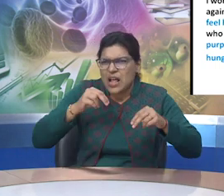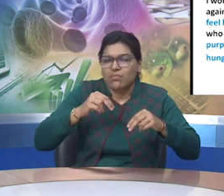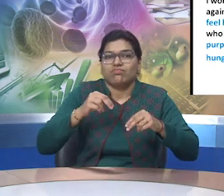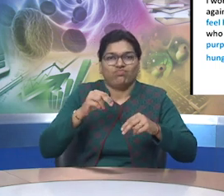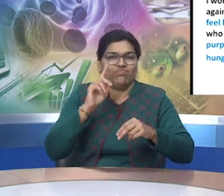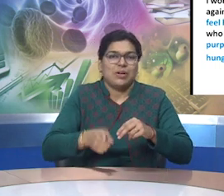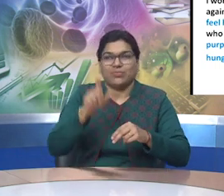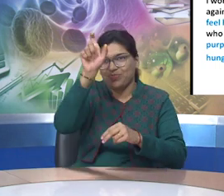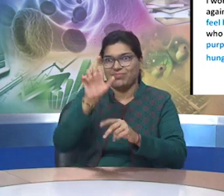I won't attack